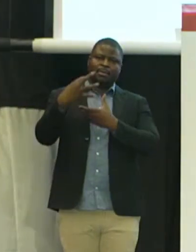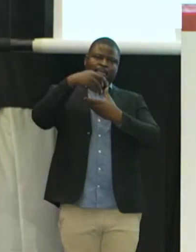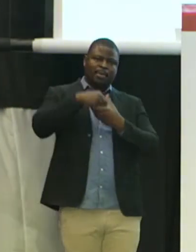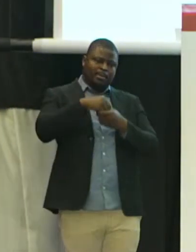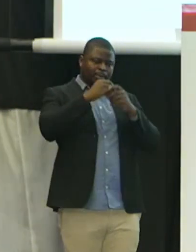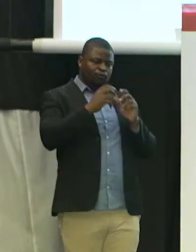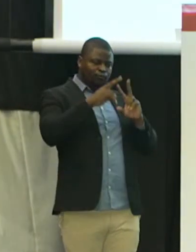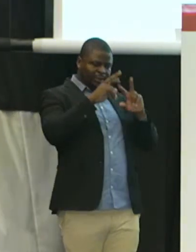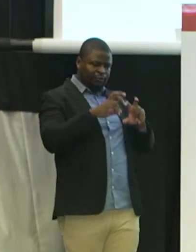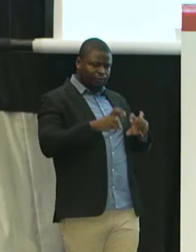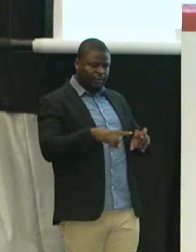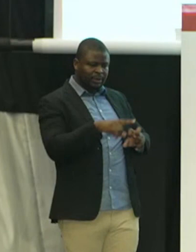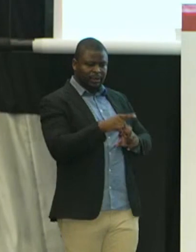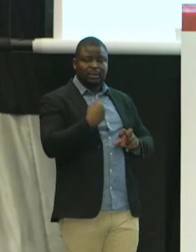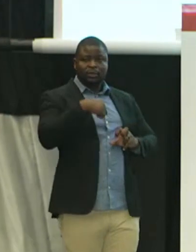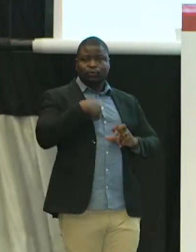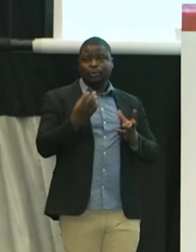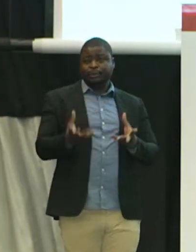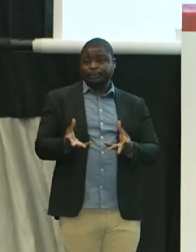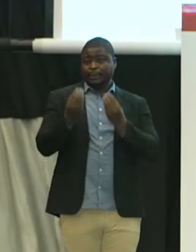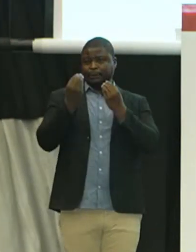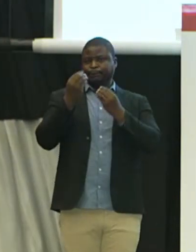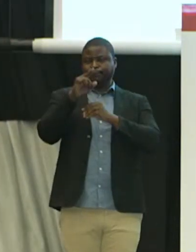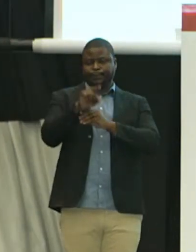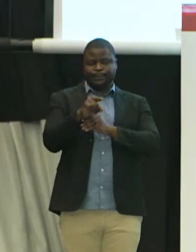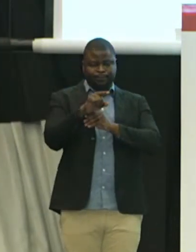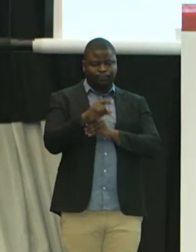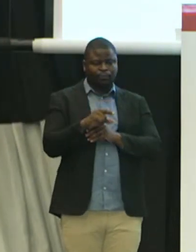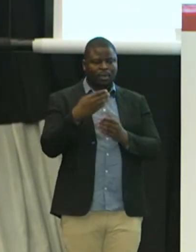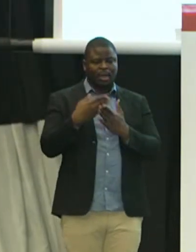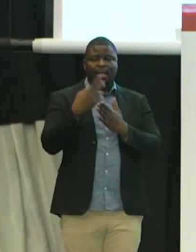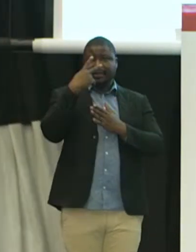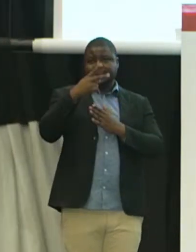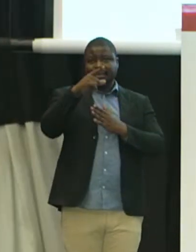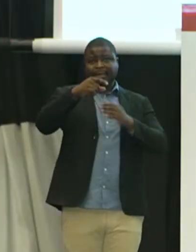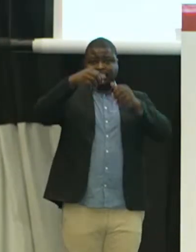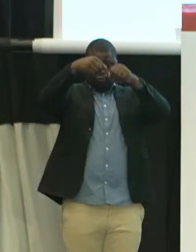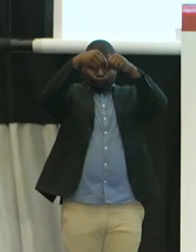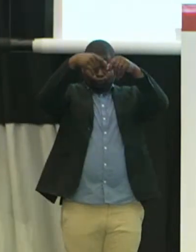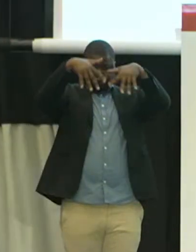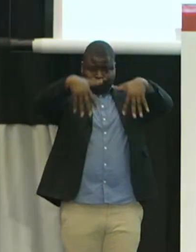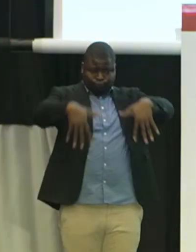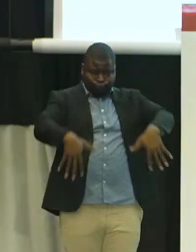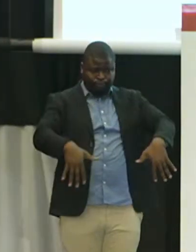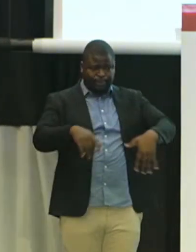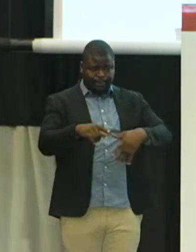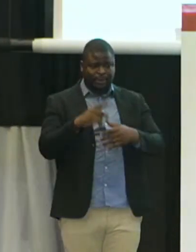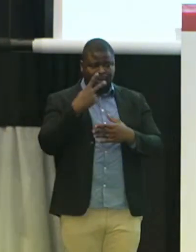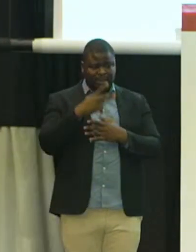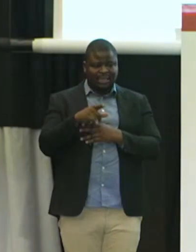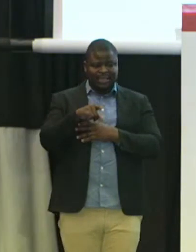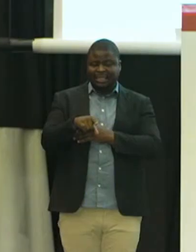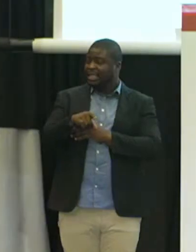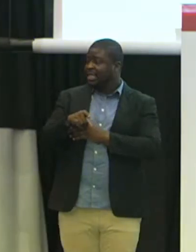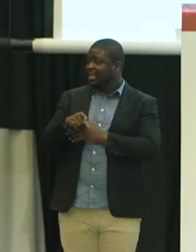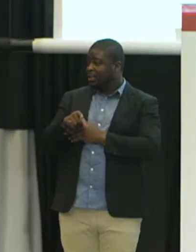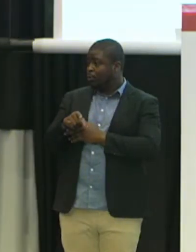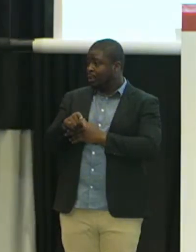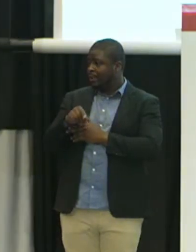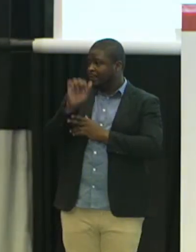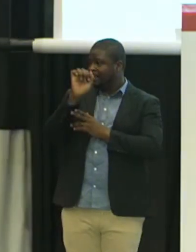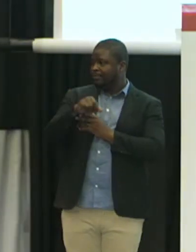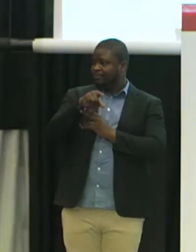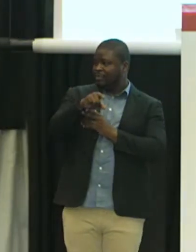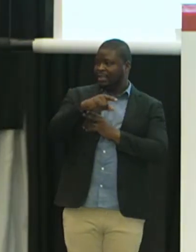the recruitment trees. And you can see the seeds at the top of the trees. In eThekwini, for example, you can see that first seed was not